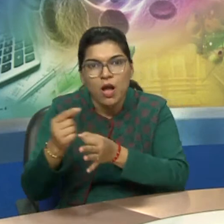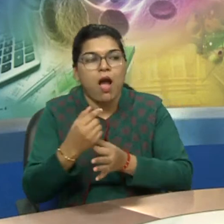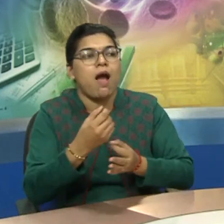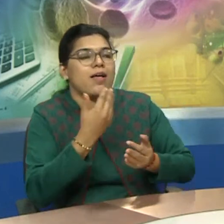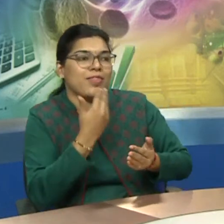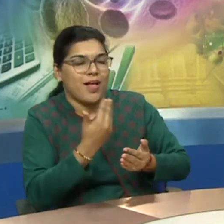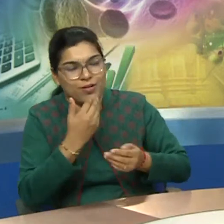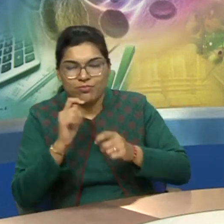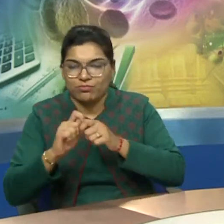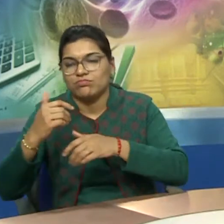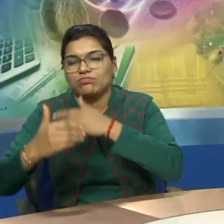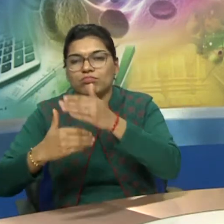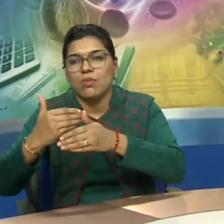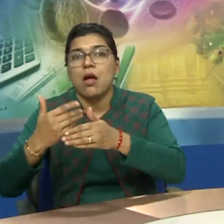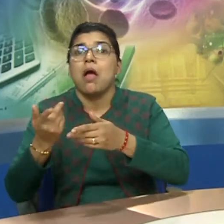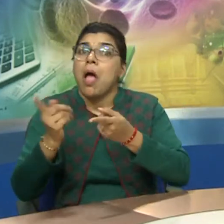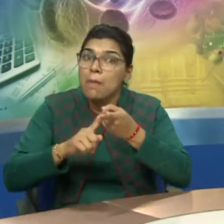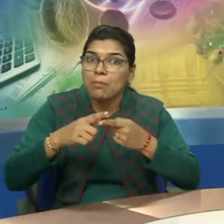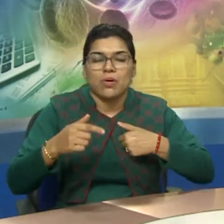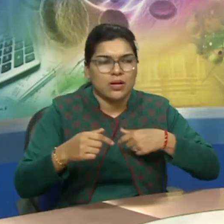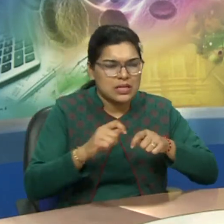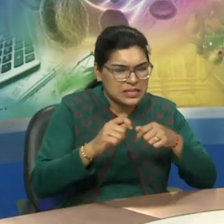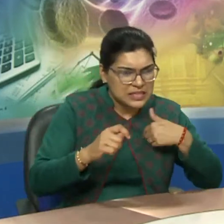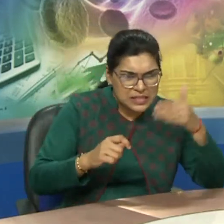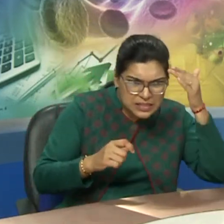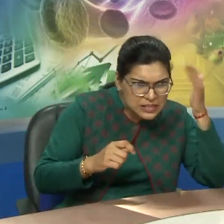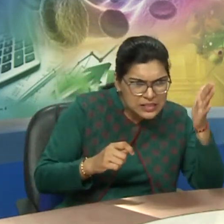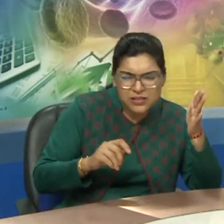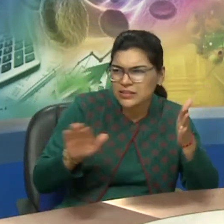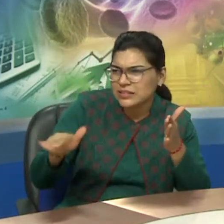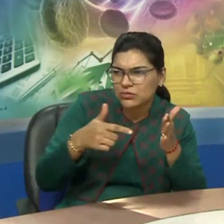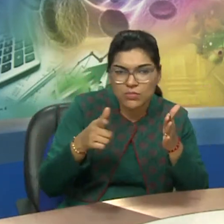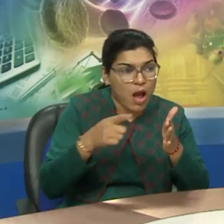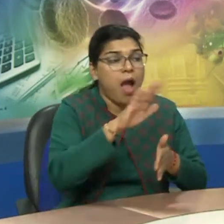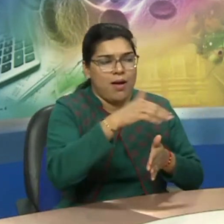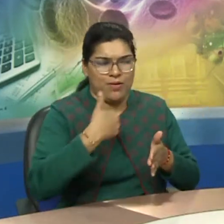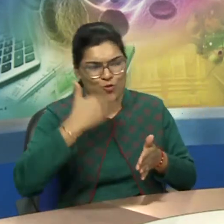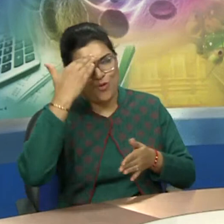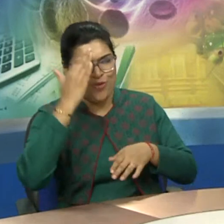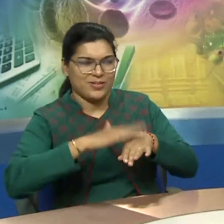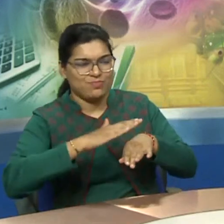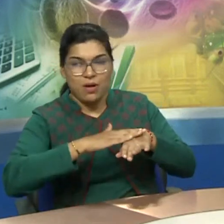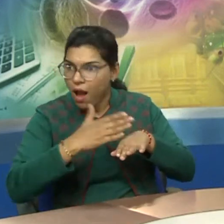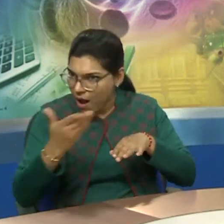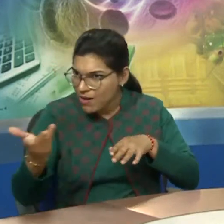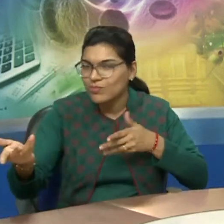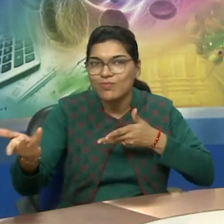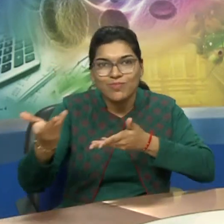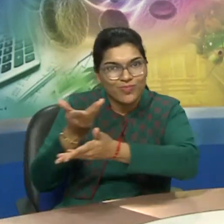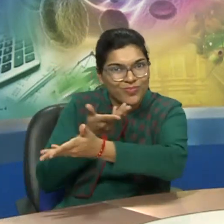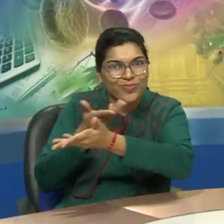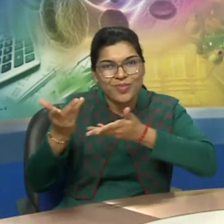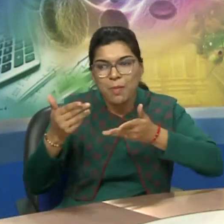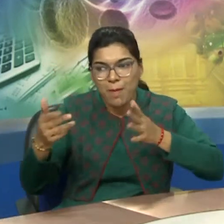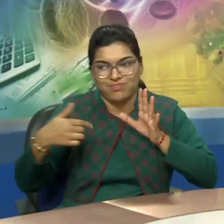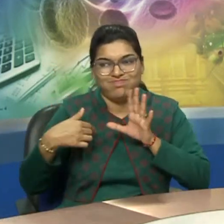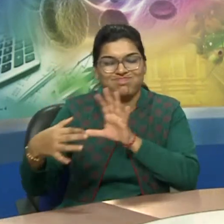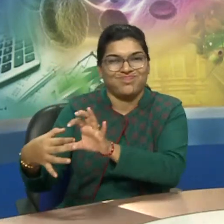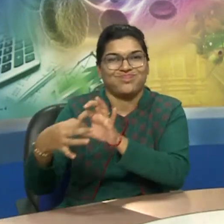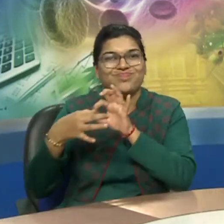clients who are working with us. We should not tell them, or we should not talk to them